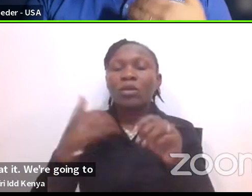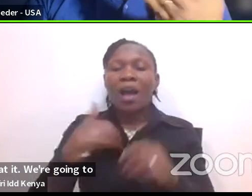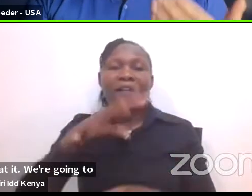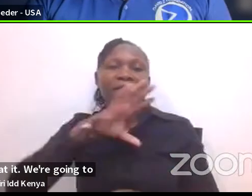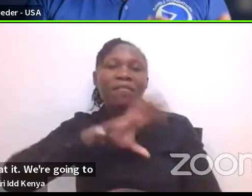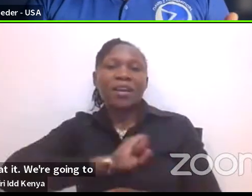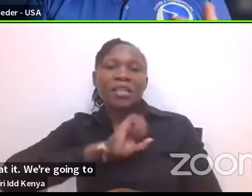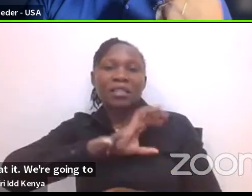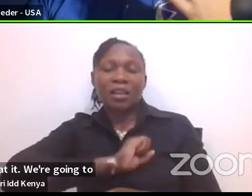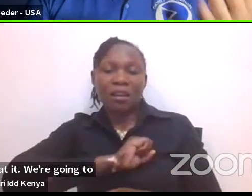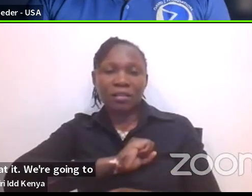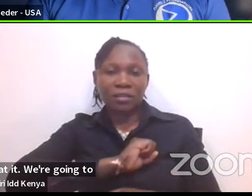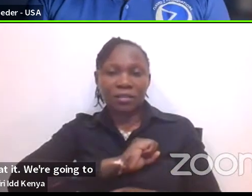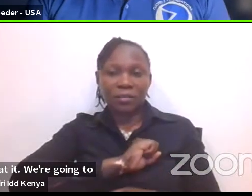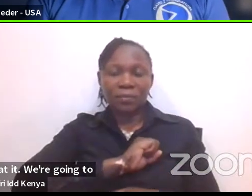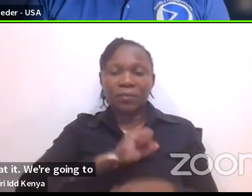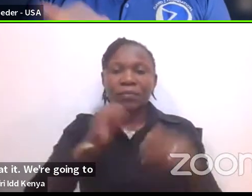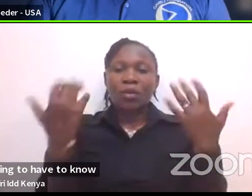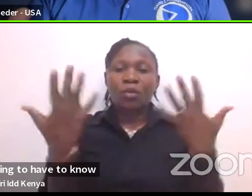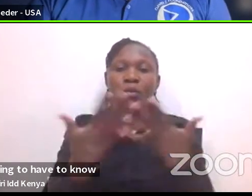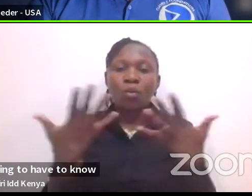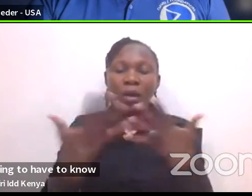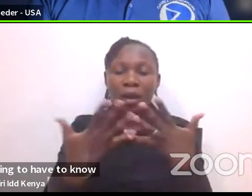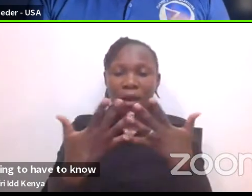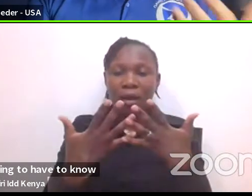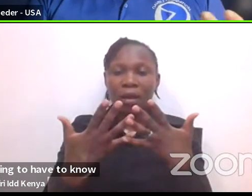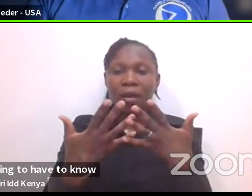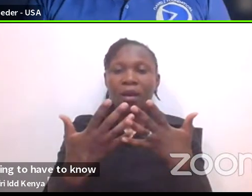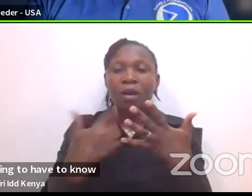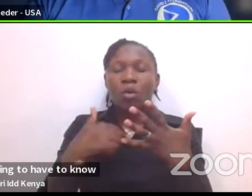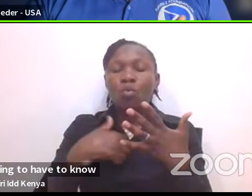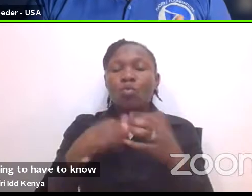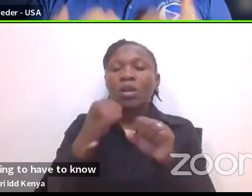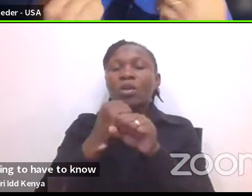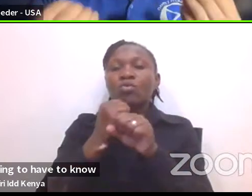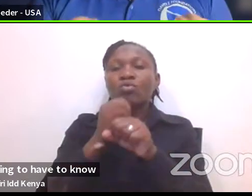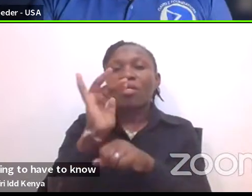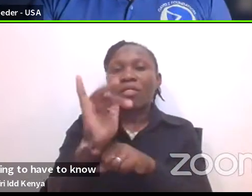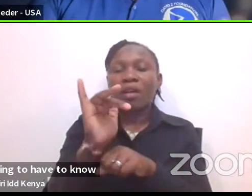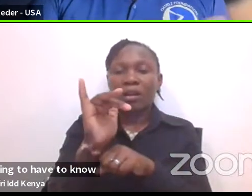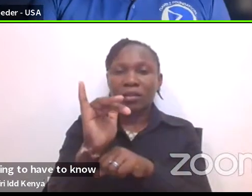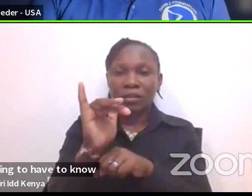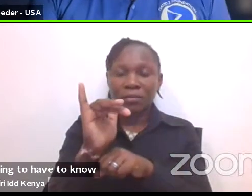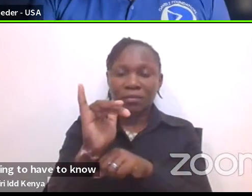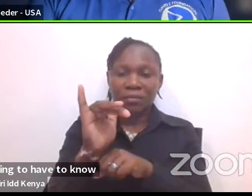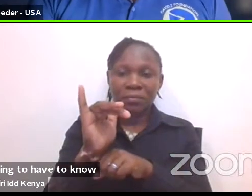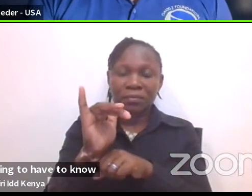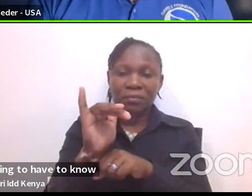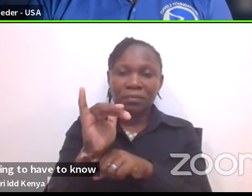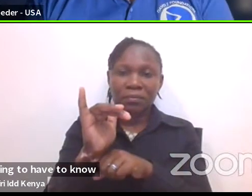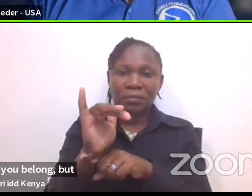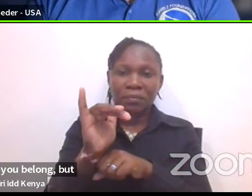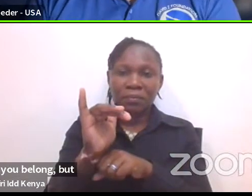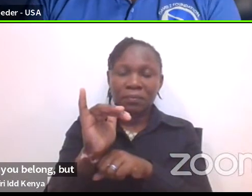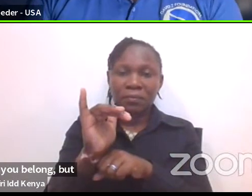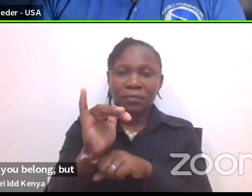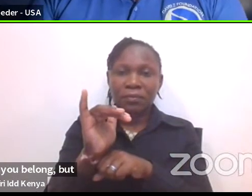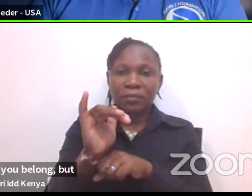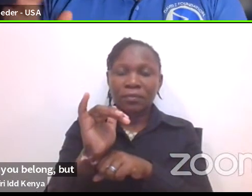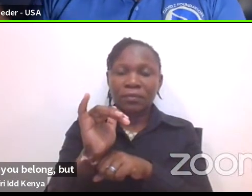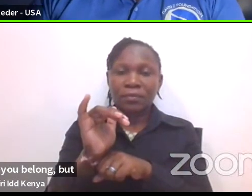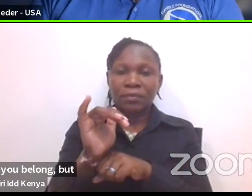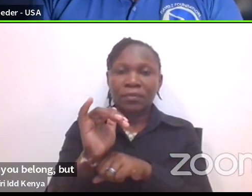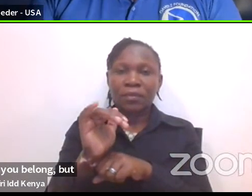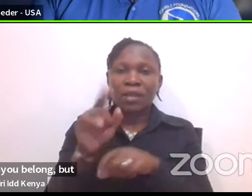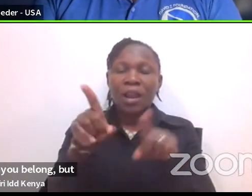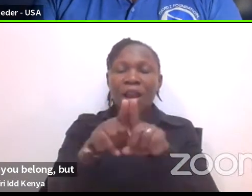to, know you're in a safe place, know you belong, but it might get a little hard sometimes. And I